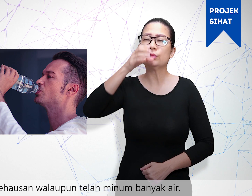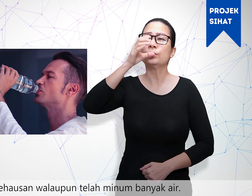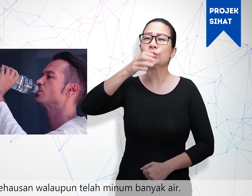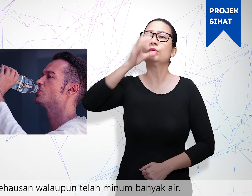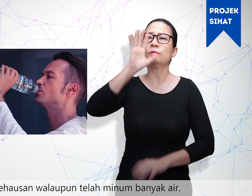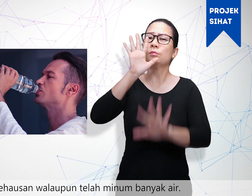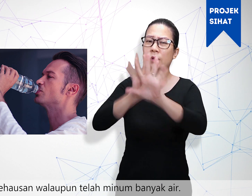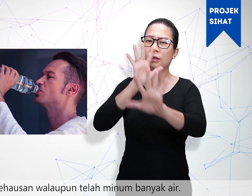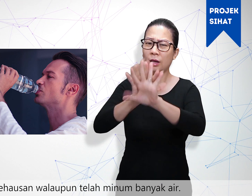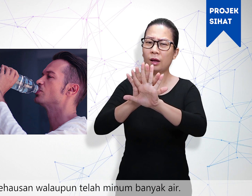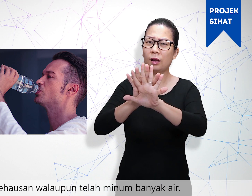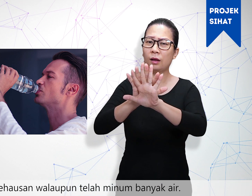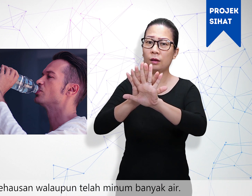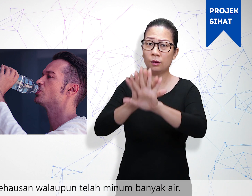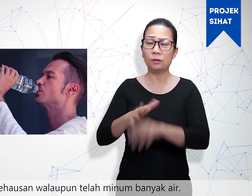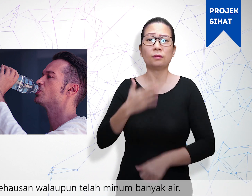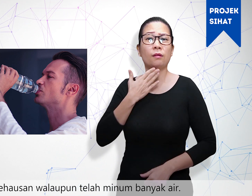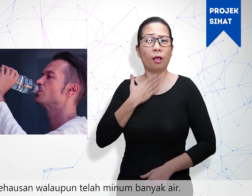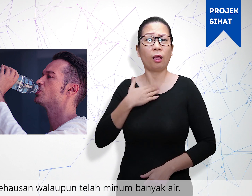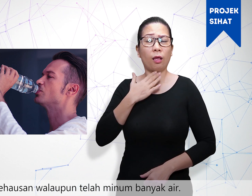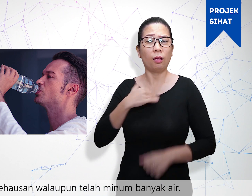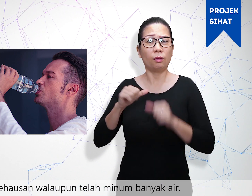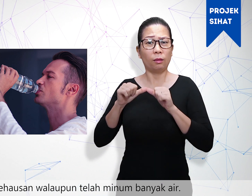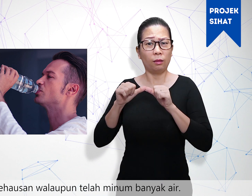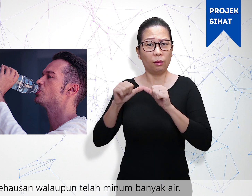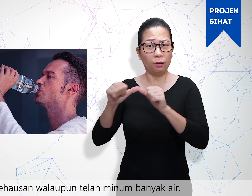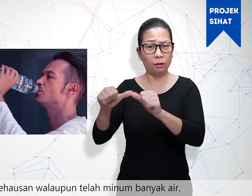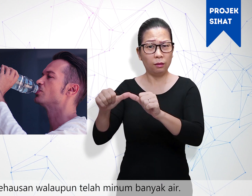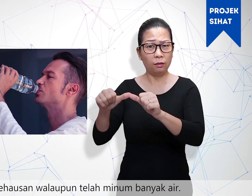Feeling thirsty even if you drink lots of water.